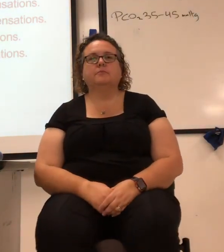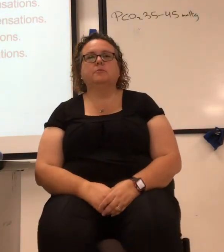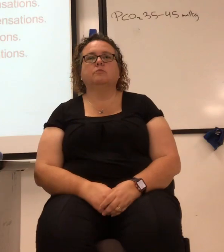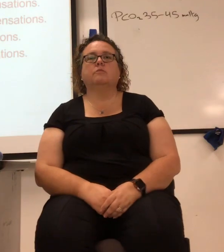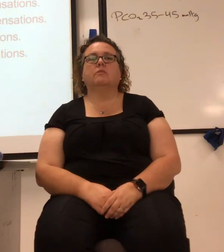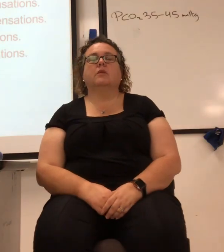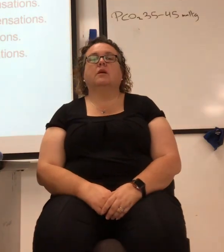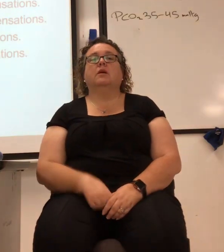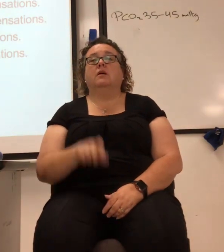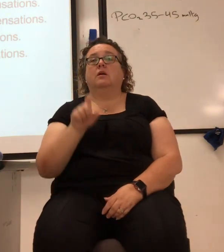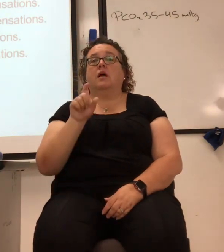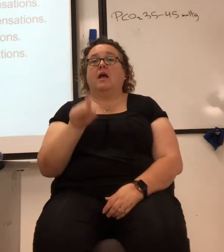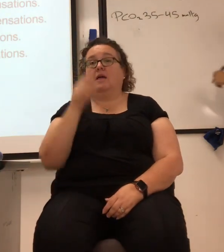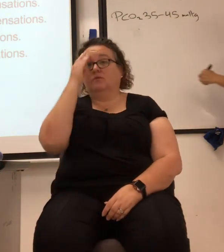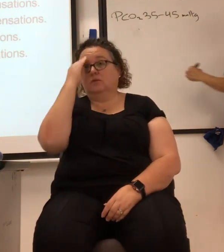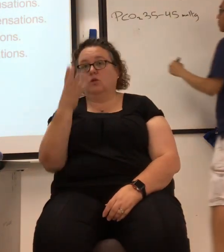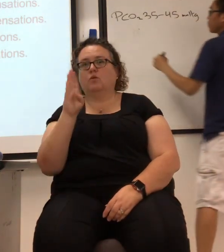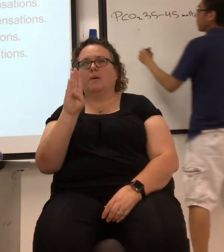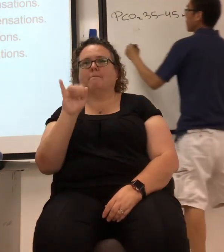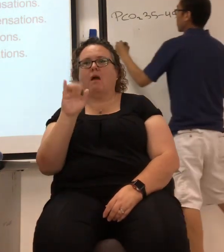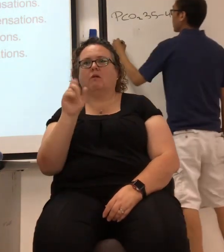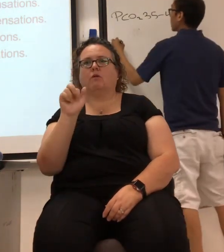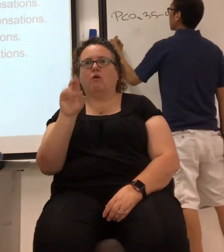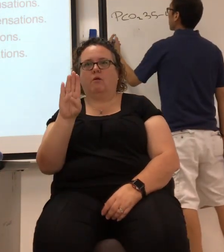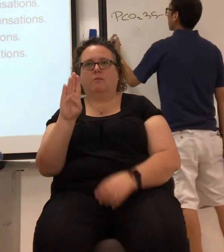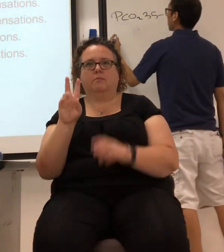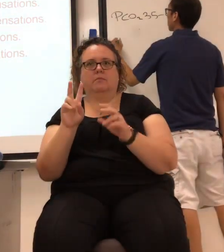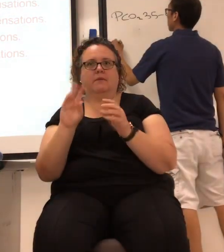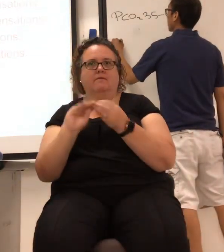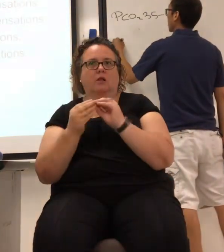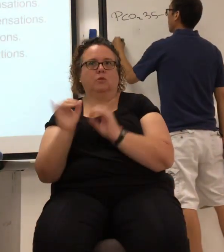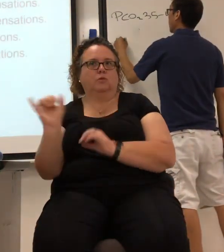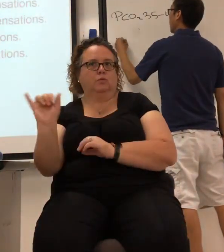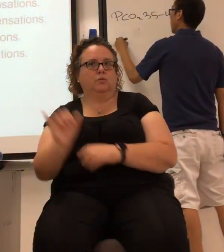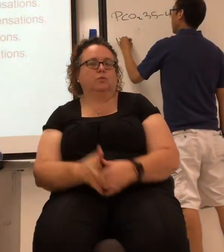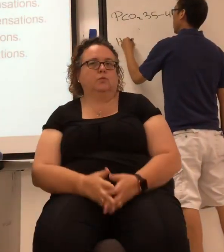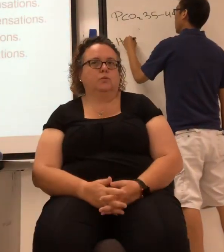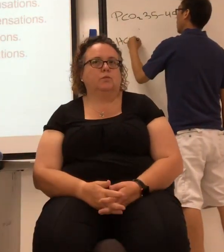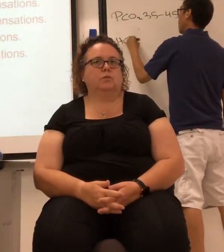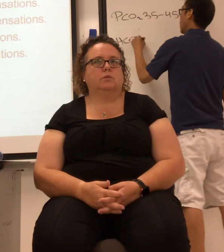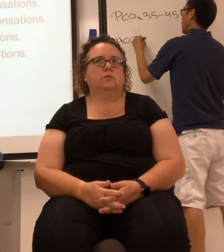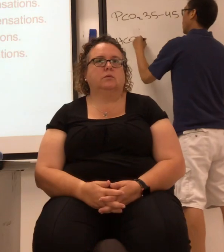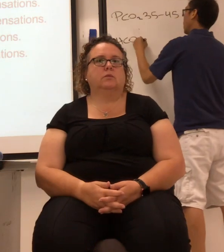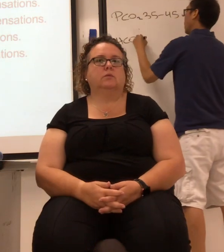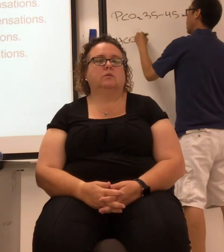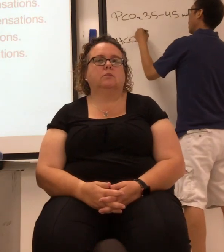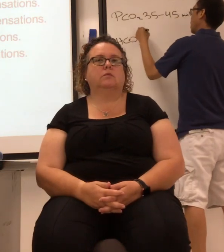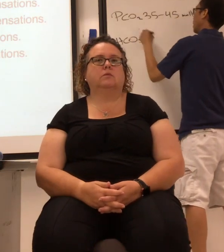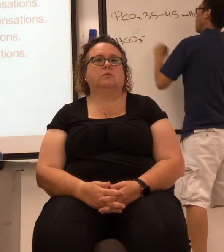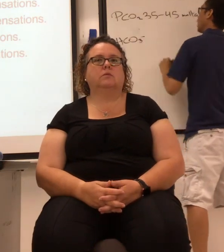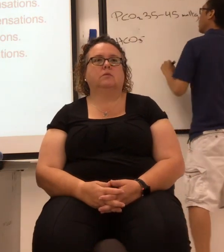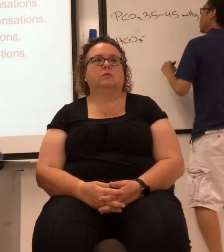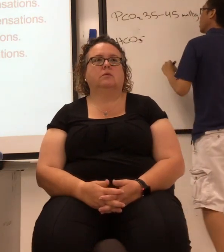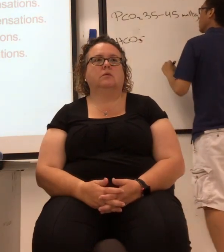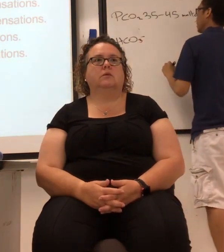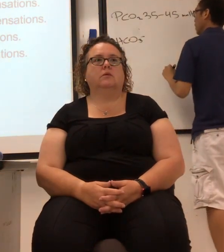That's normal. So I got to give you that. Okay. I got to give you the partial pressure of CO2. That's coming back in the blood